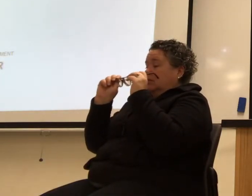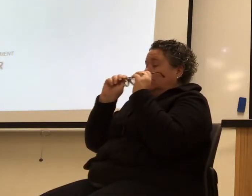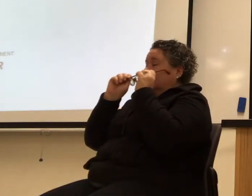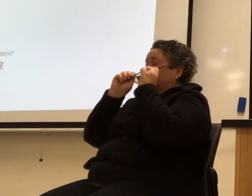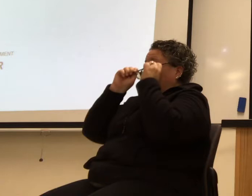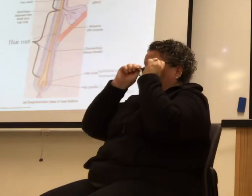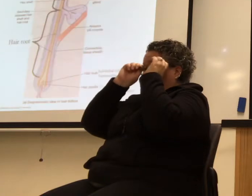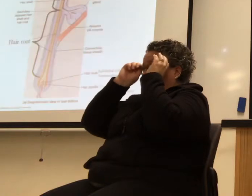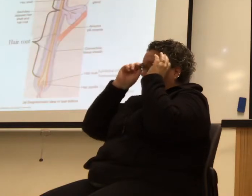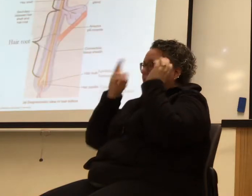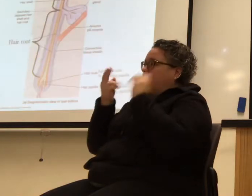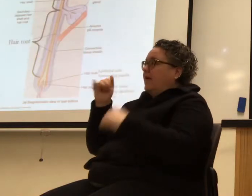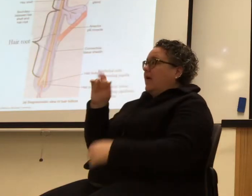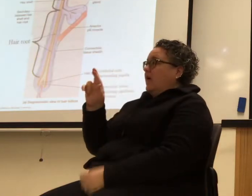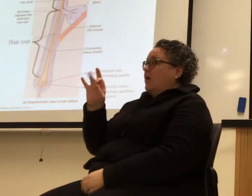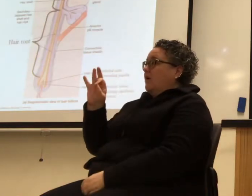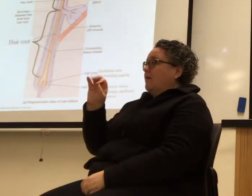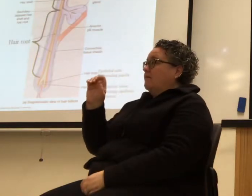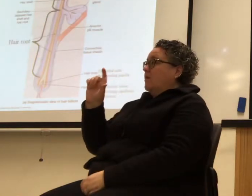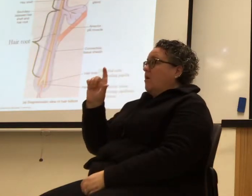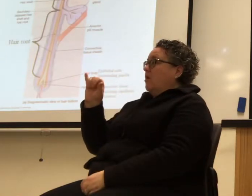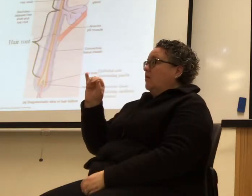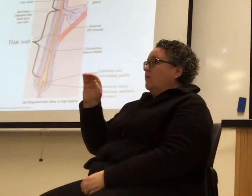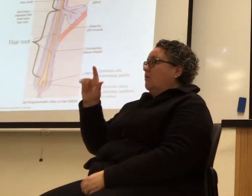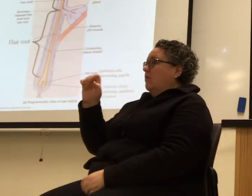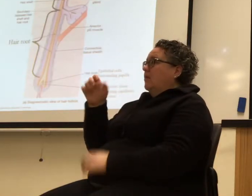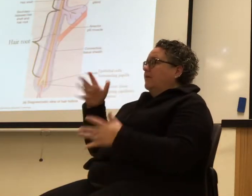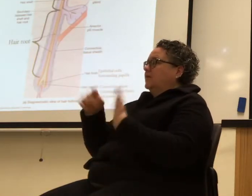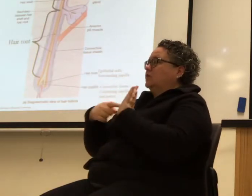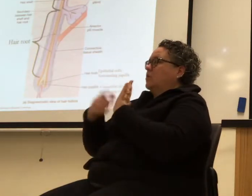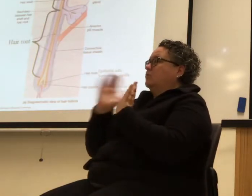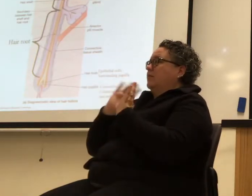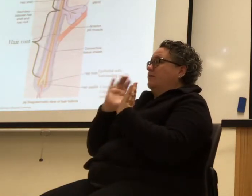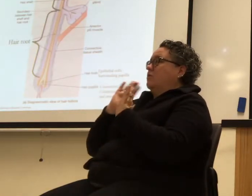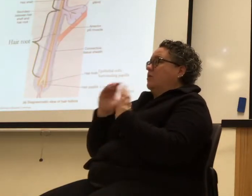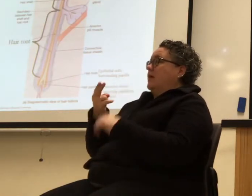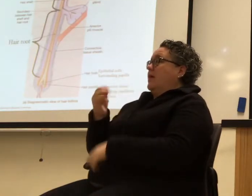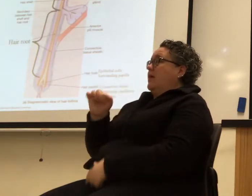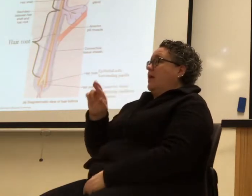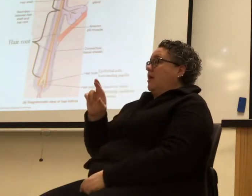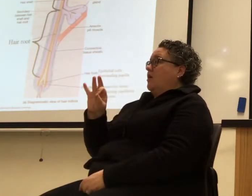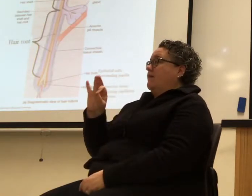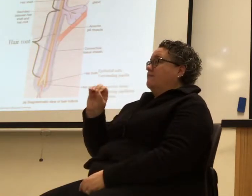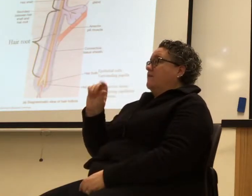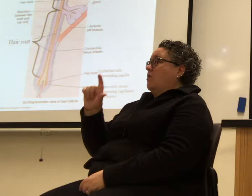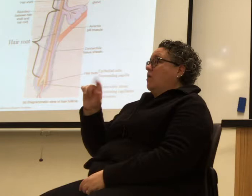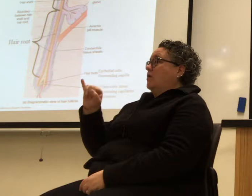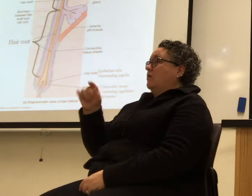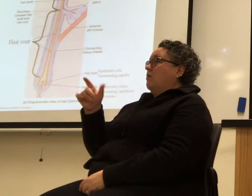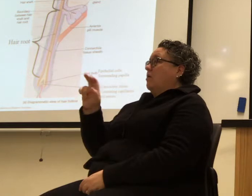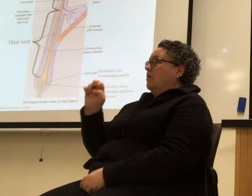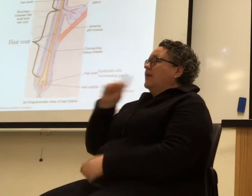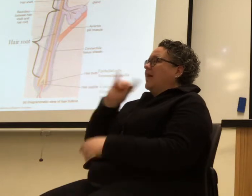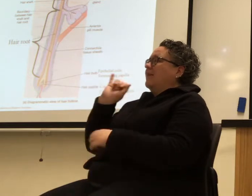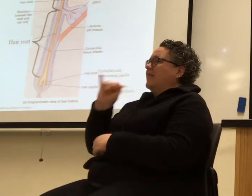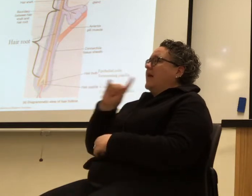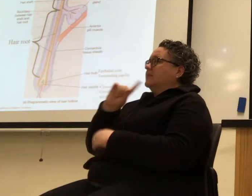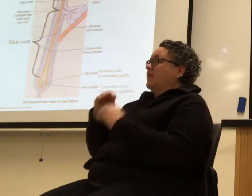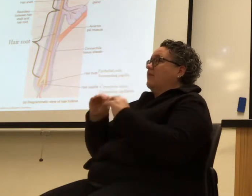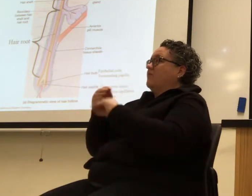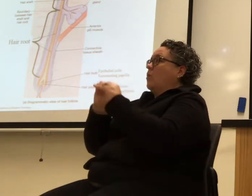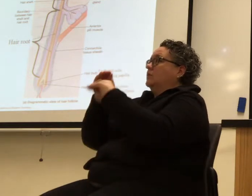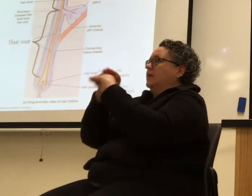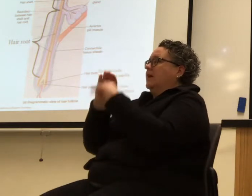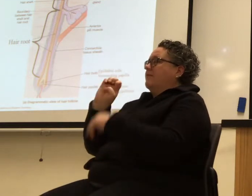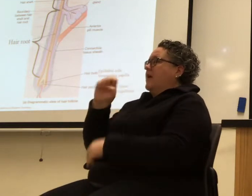The hair follicle, I showed you earlier. Hair follicles are infolding of epidermis, and the epithelial